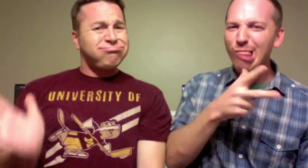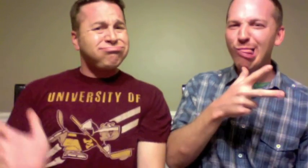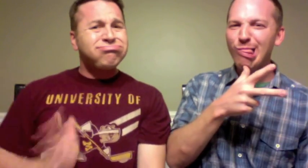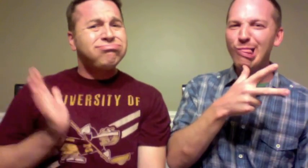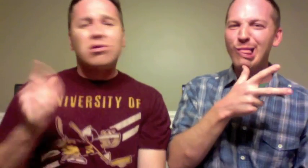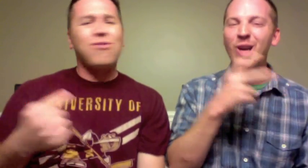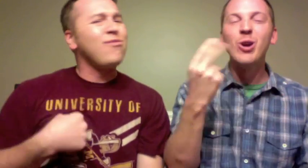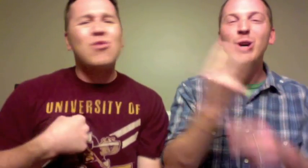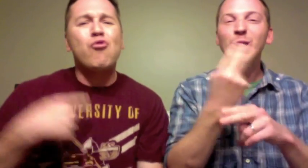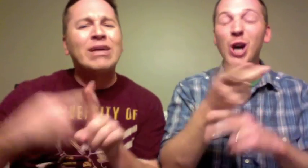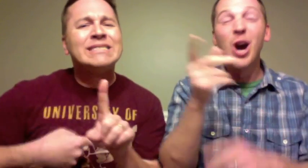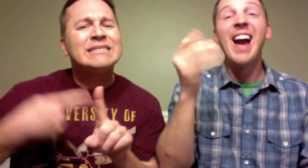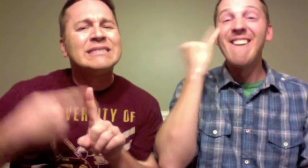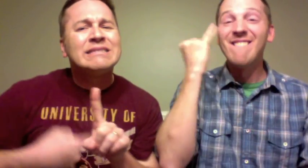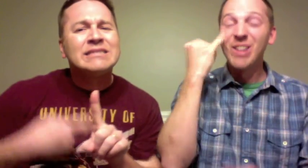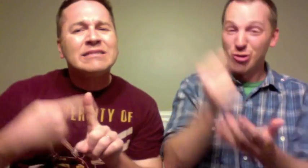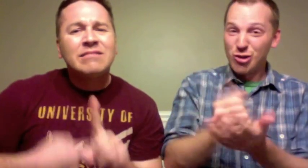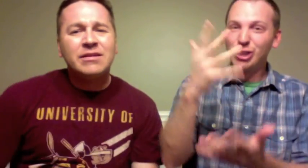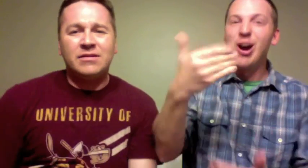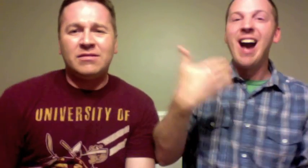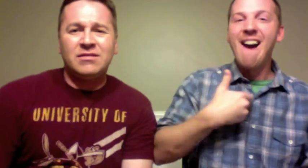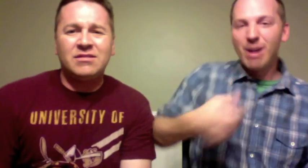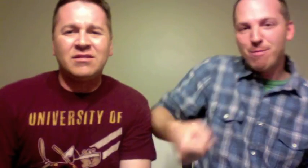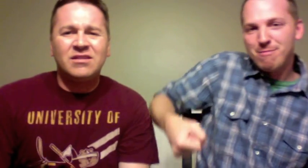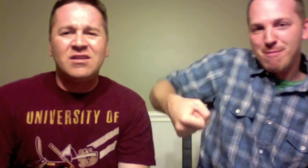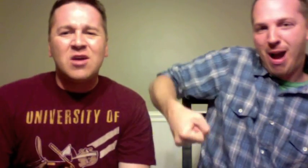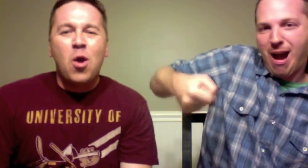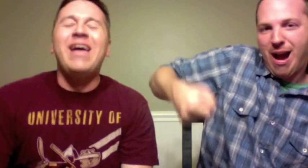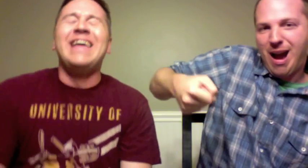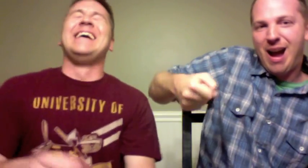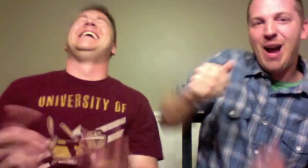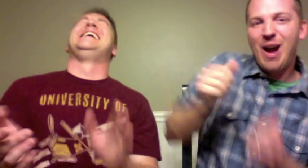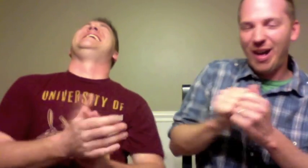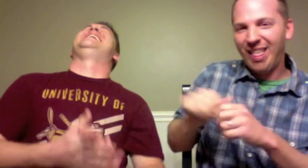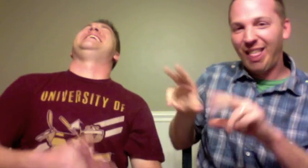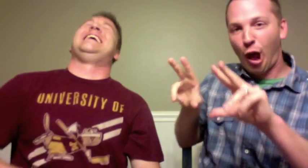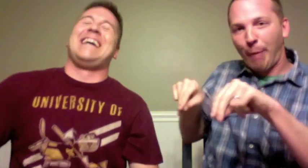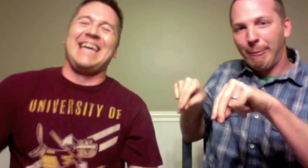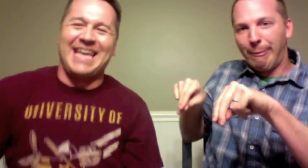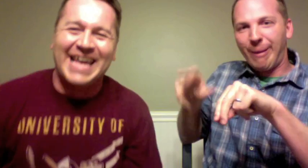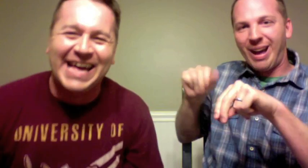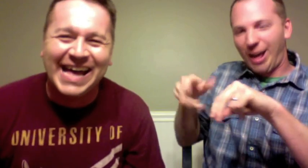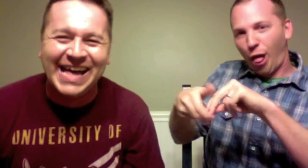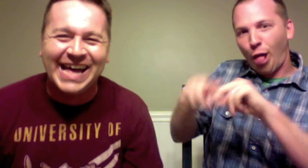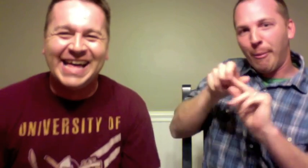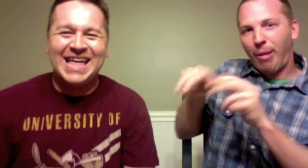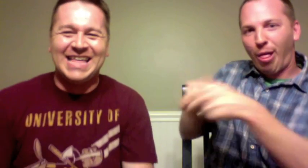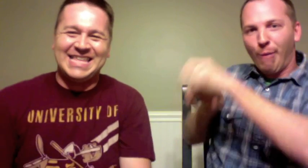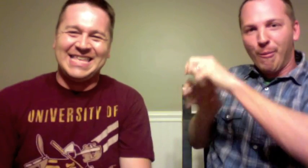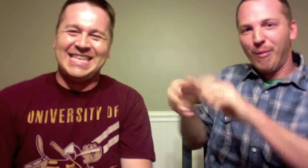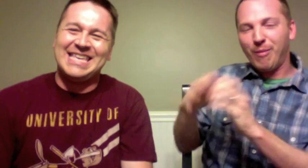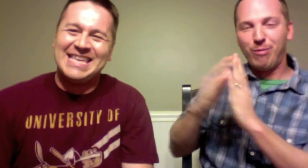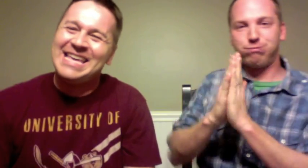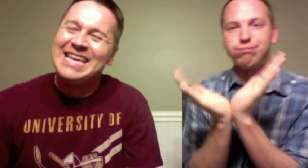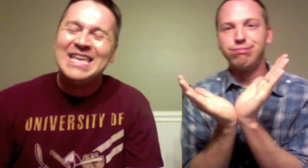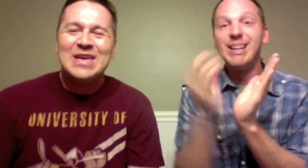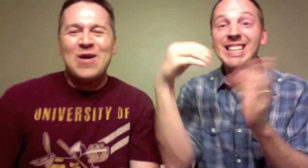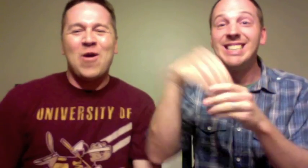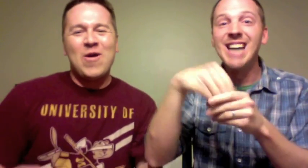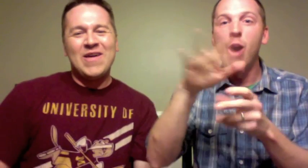were posh. fancy. You know, if you I was a were rich, rental. you had a box, like it was a suitcase with the clips on the front where you could open them up, and inside